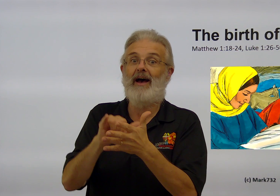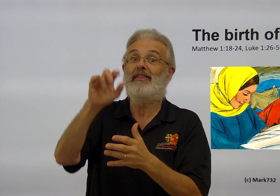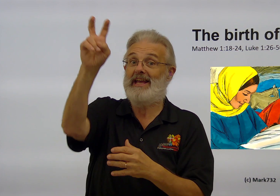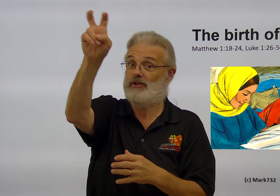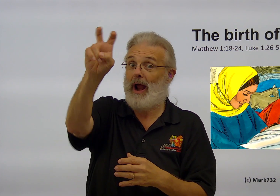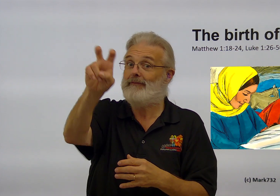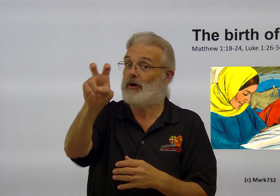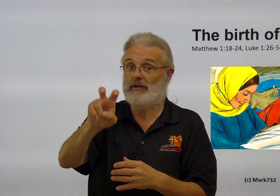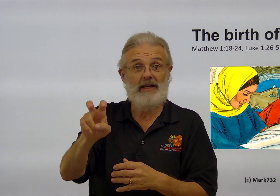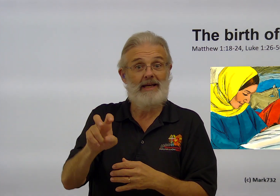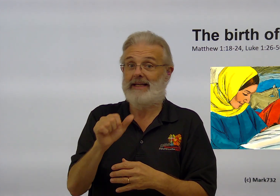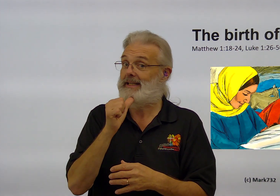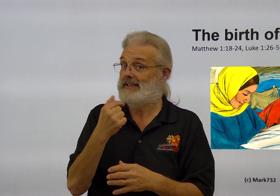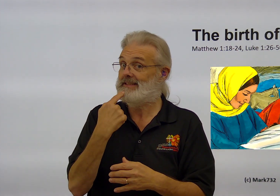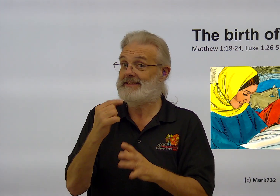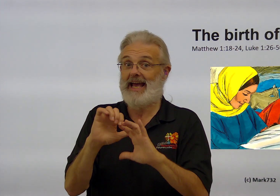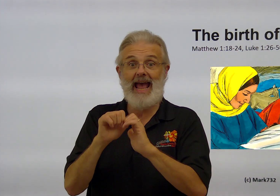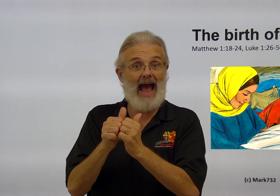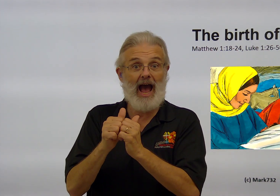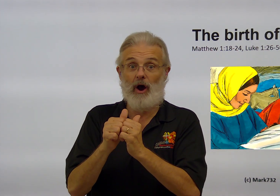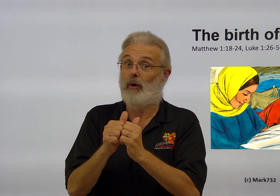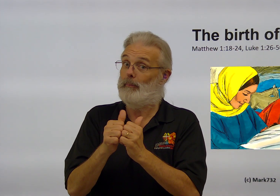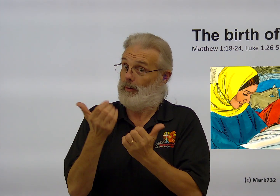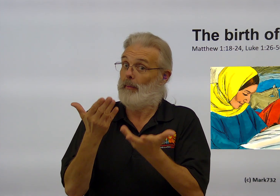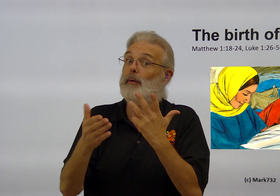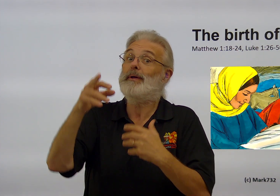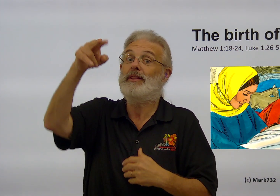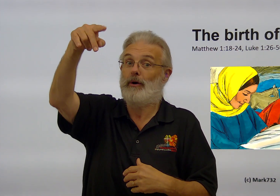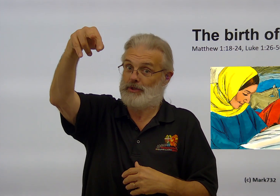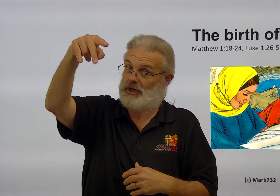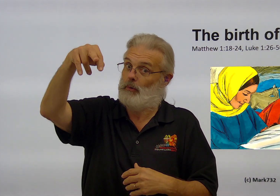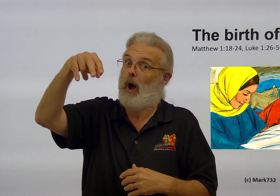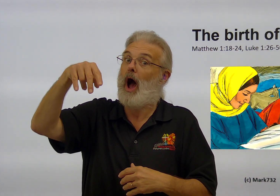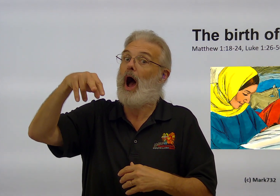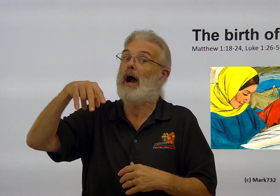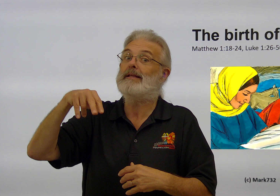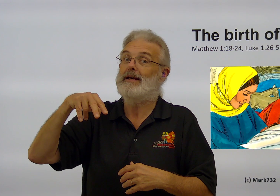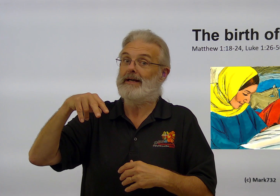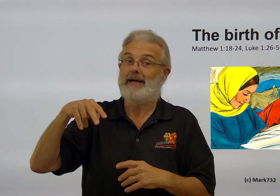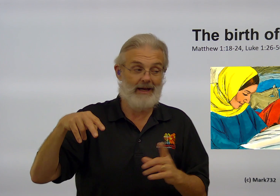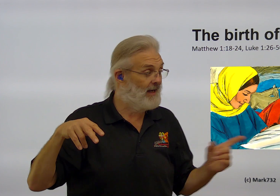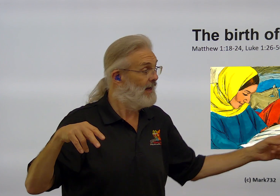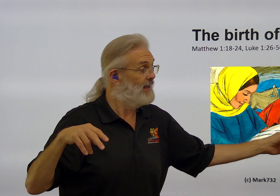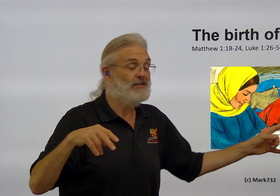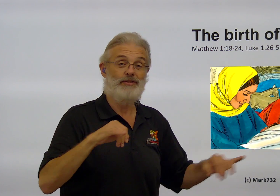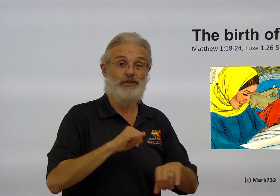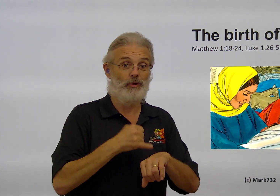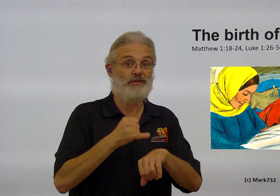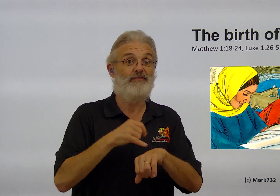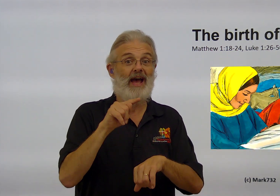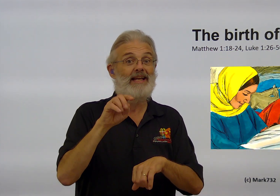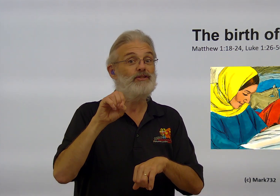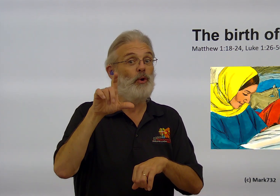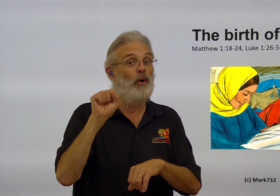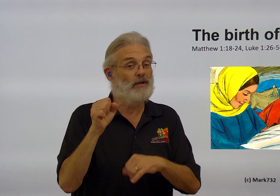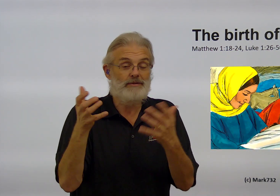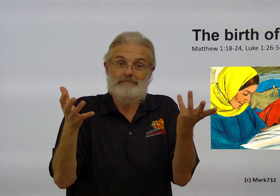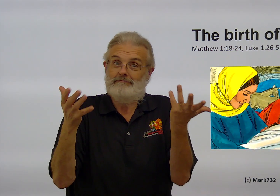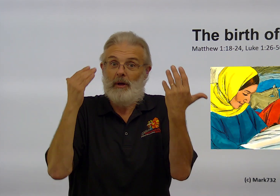They traveled. It doesn't say how. Probably though she walked because Joseph had his tools, but